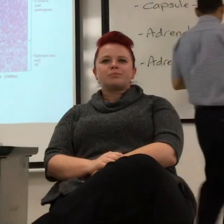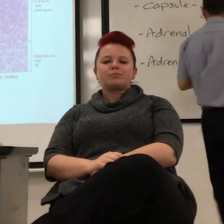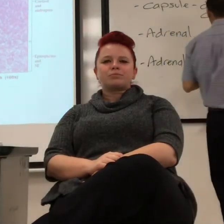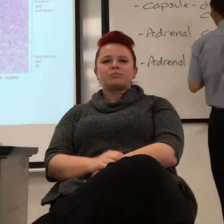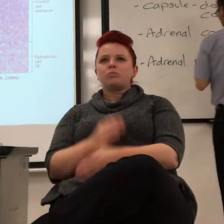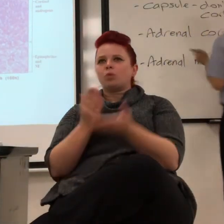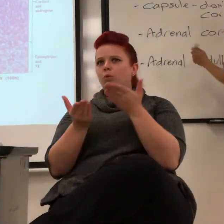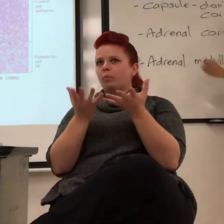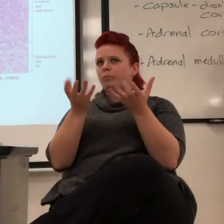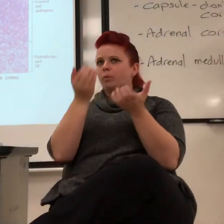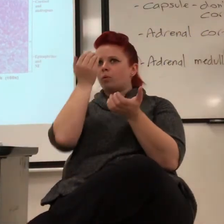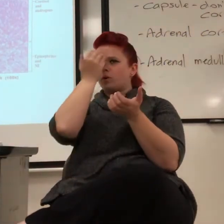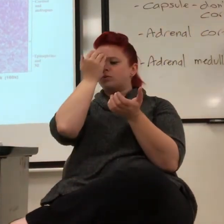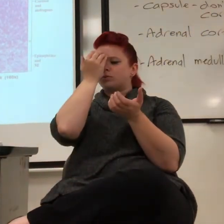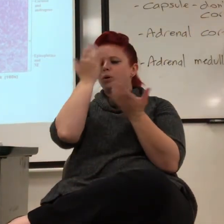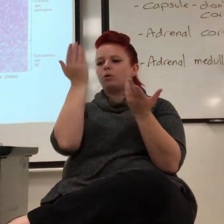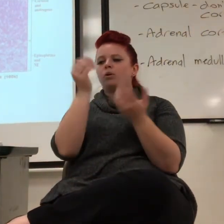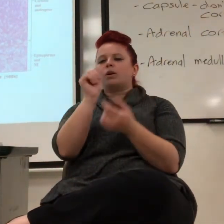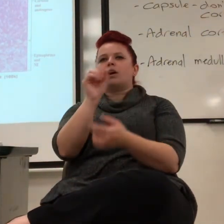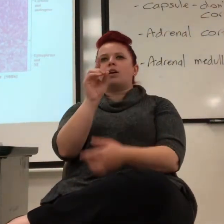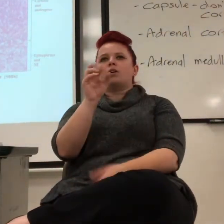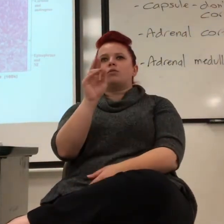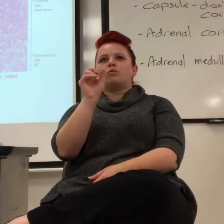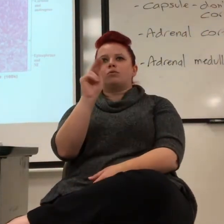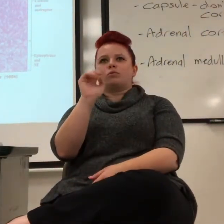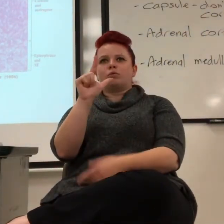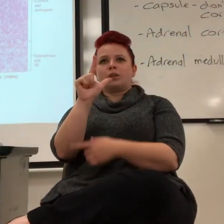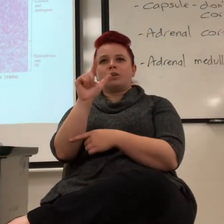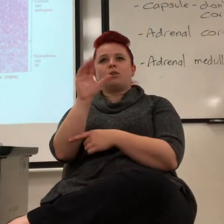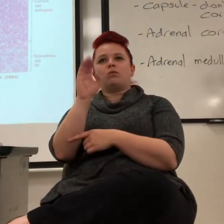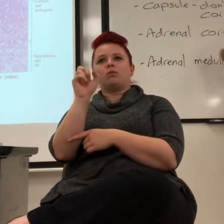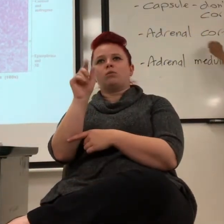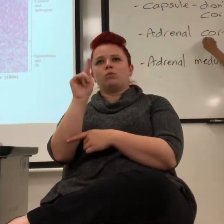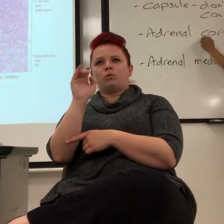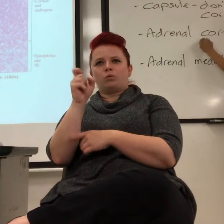So you might want to know the adrenal cortex has three zones.